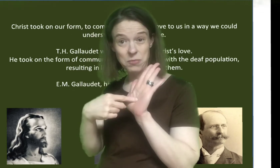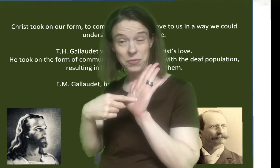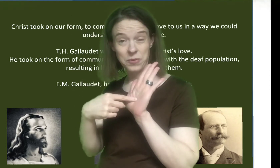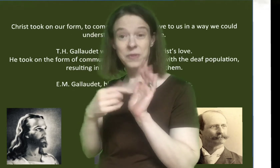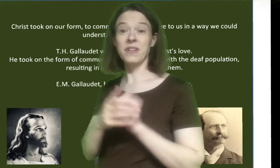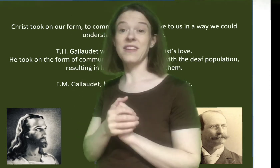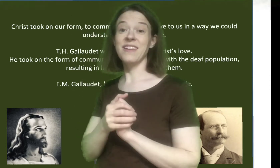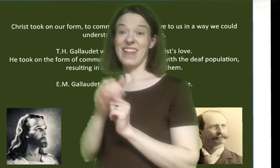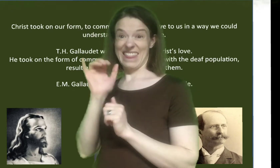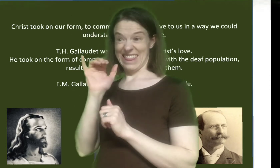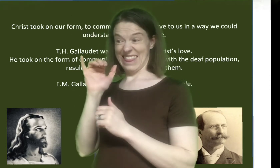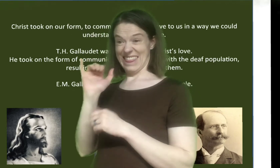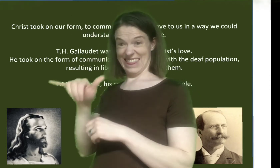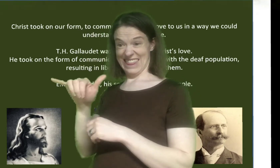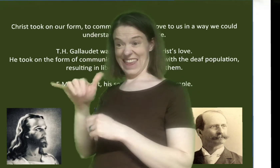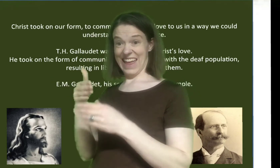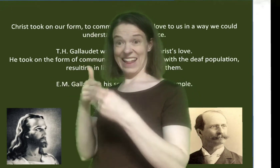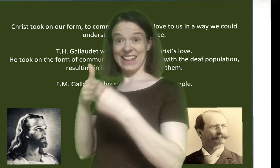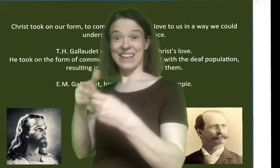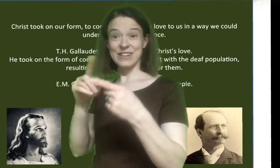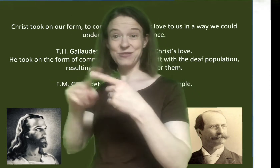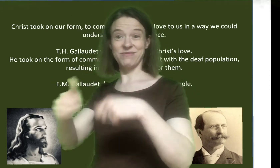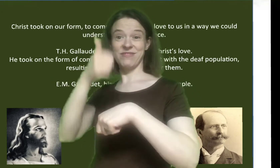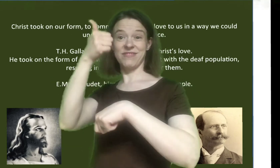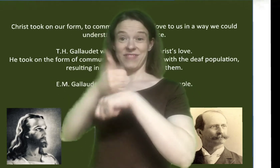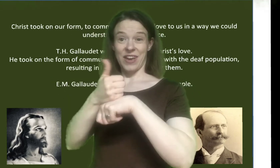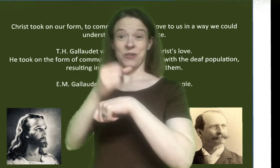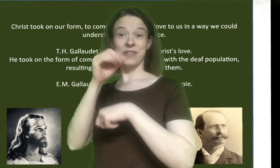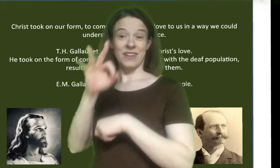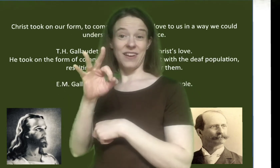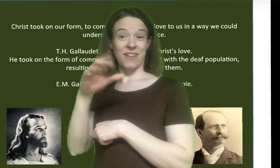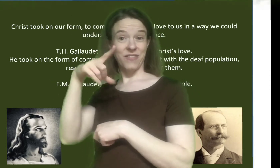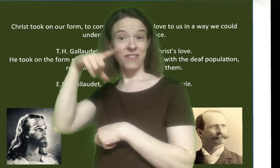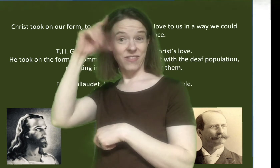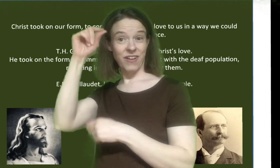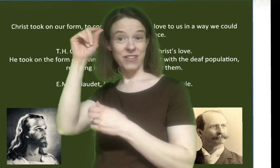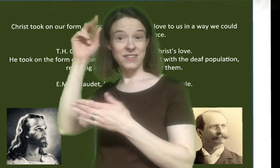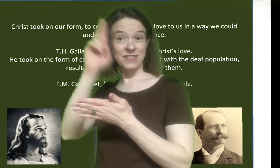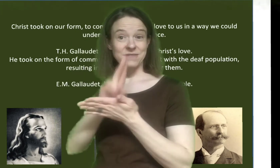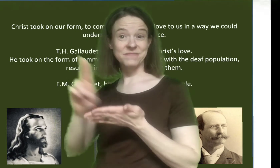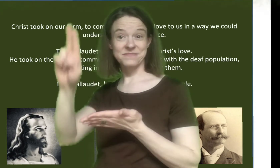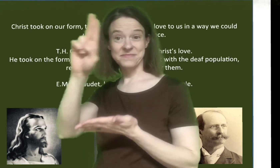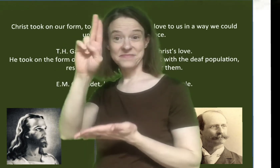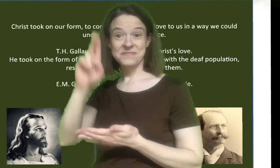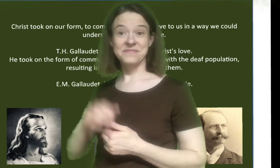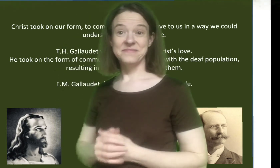father's example, and that led to the founding of Gallaudet